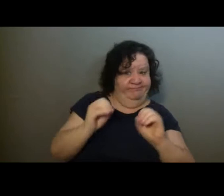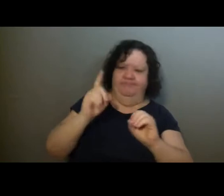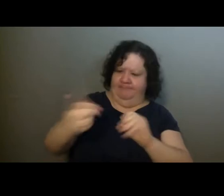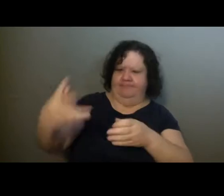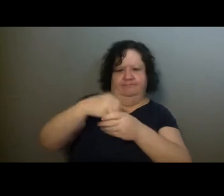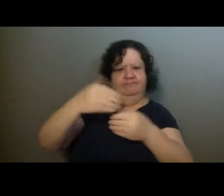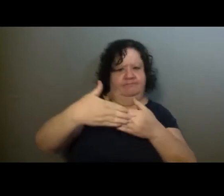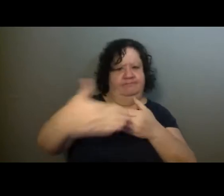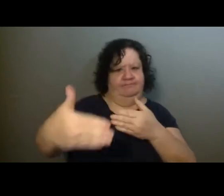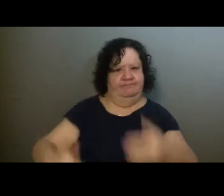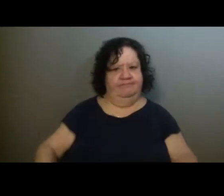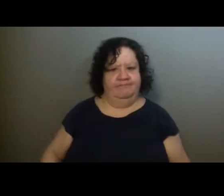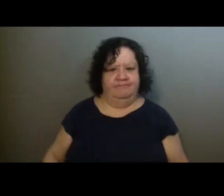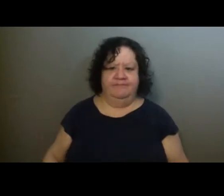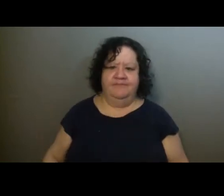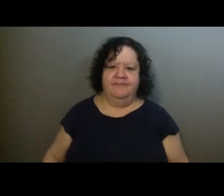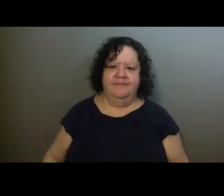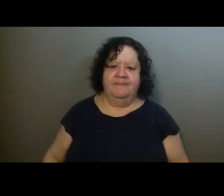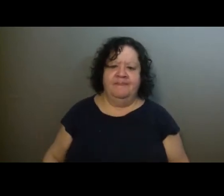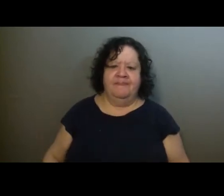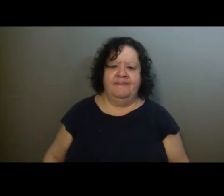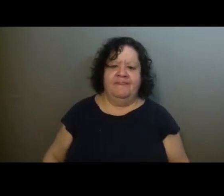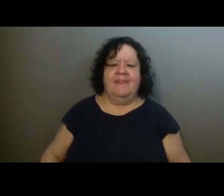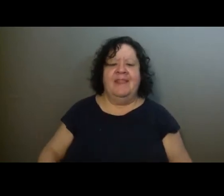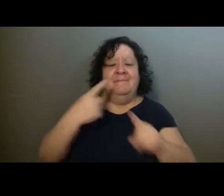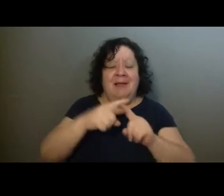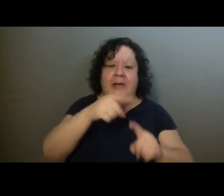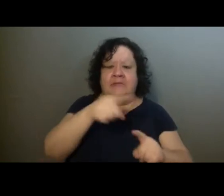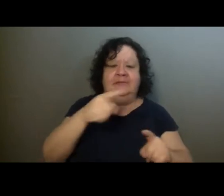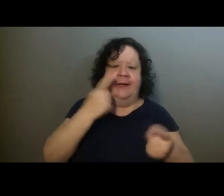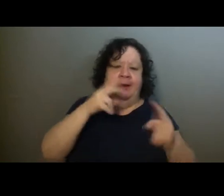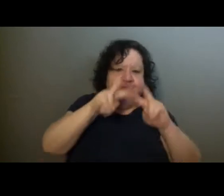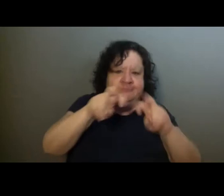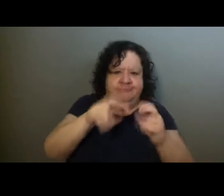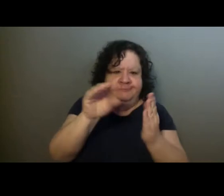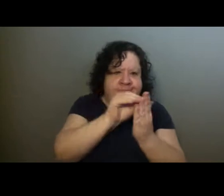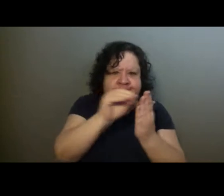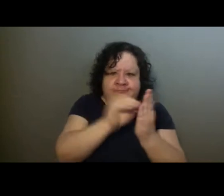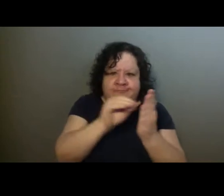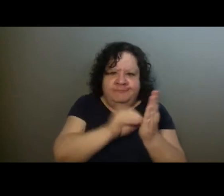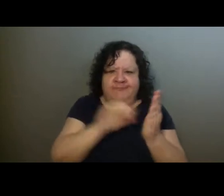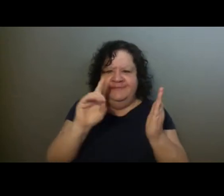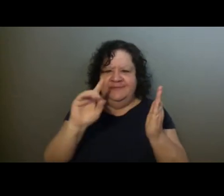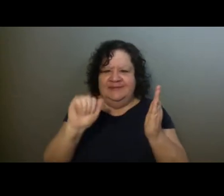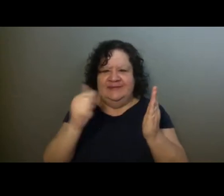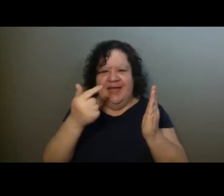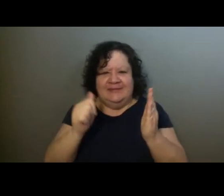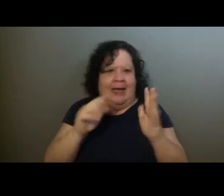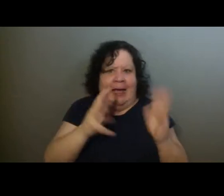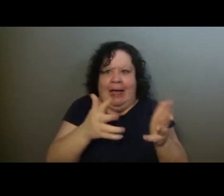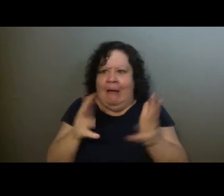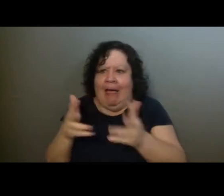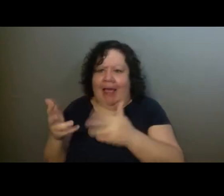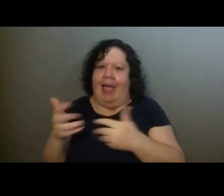terms of engagement, in terms of early warning, and also in terms of response. So thank you for having me, and really, I think a